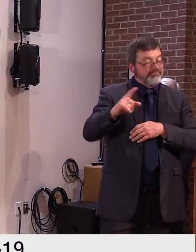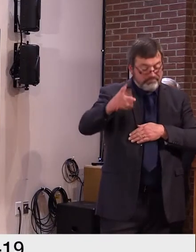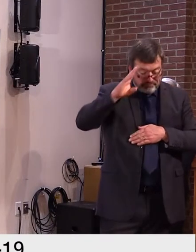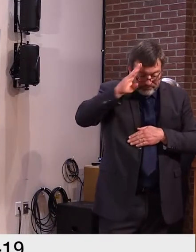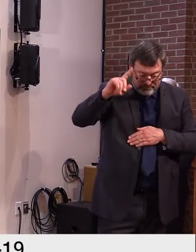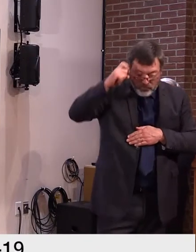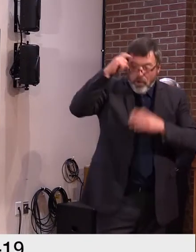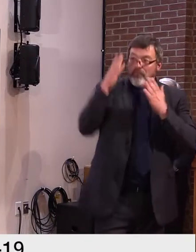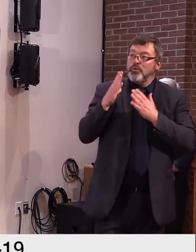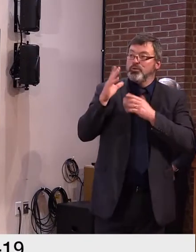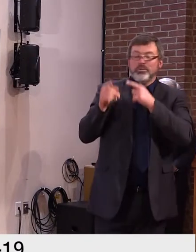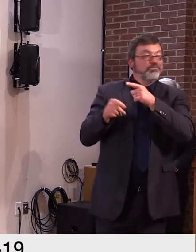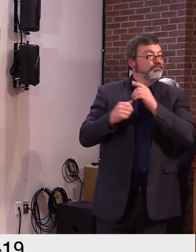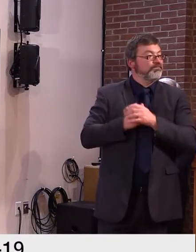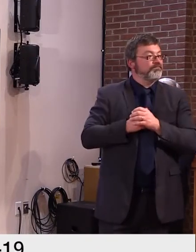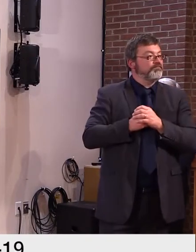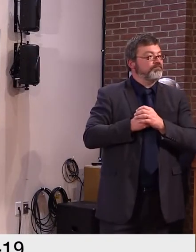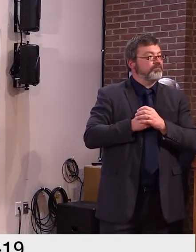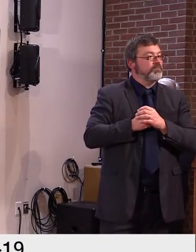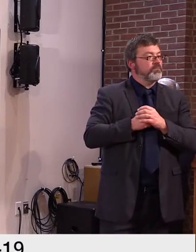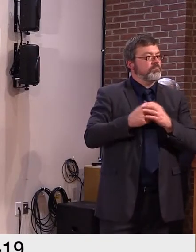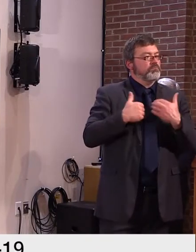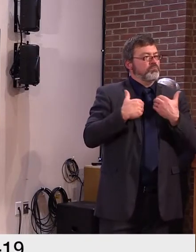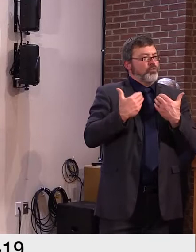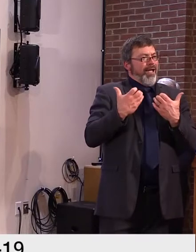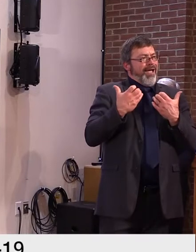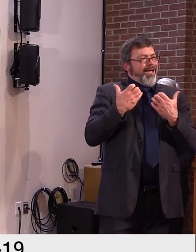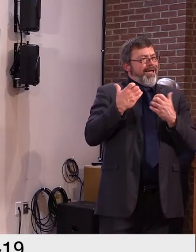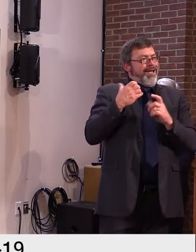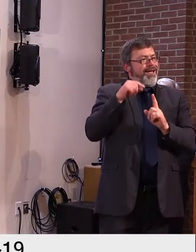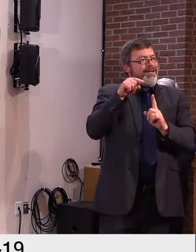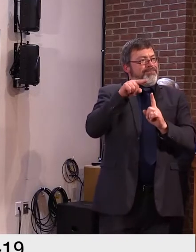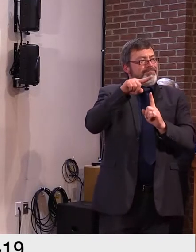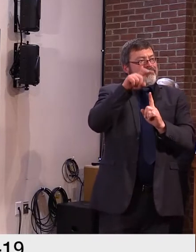I wanted to ask about Governor Whitmer.